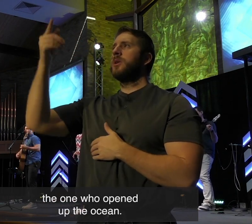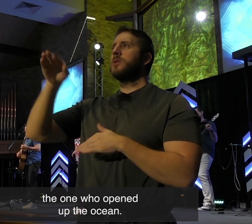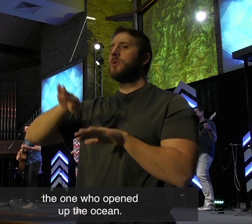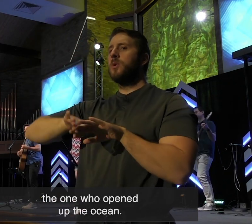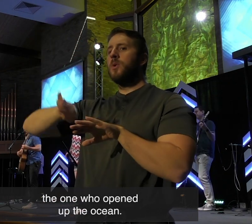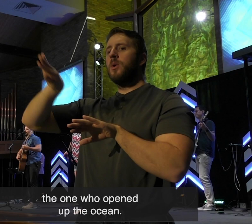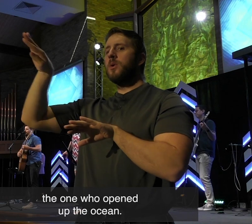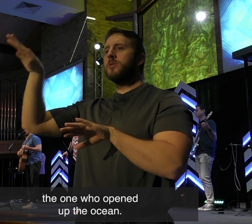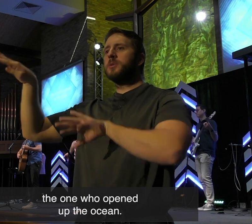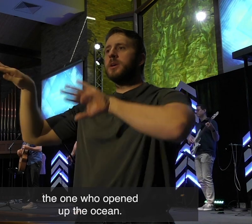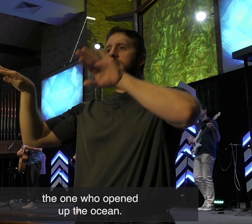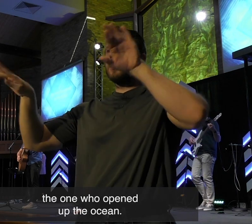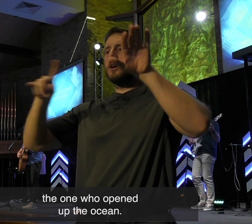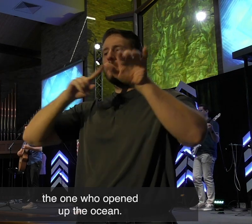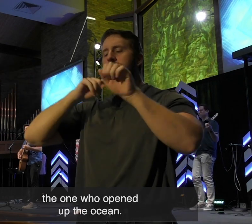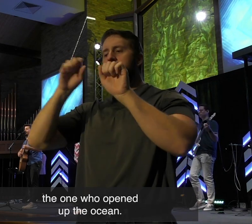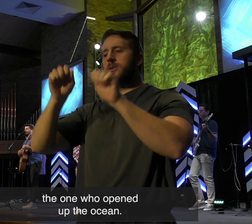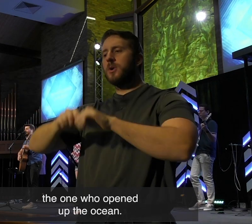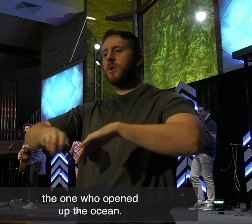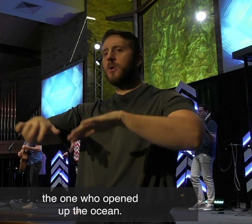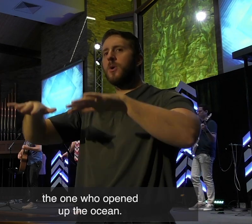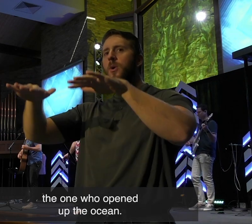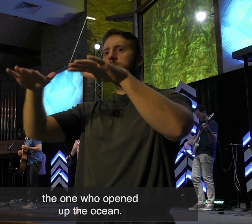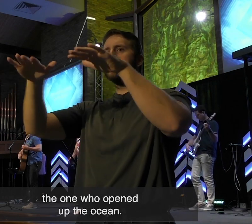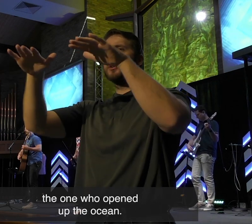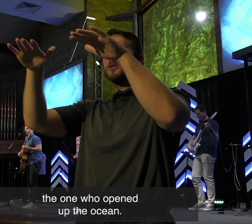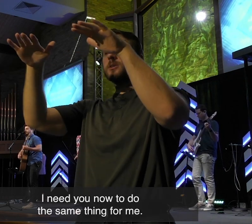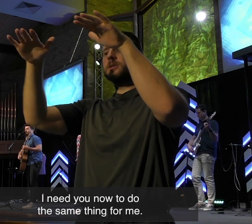the one who opened up the